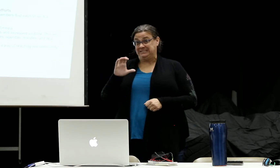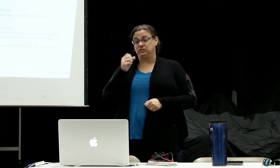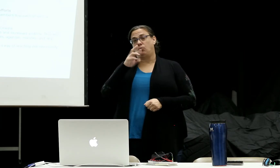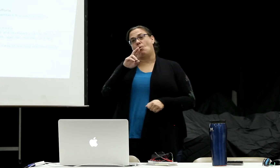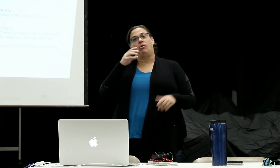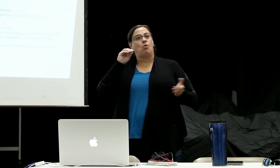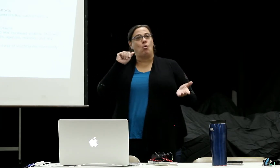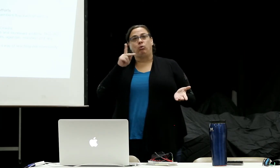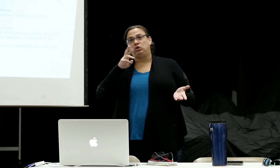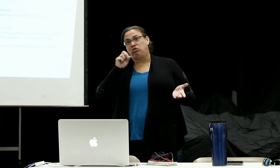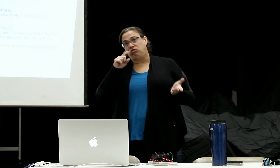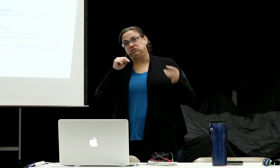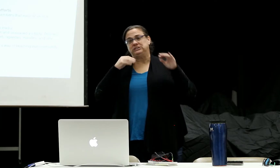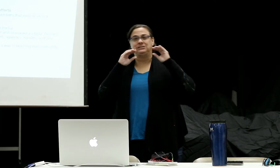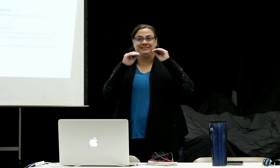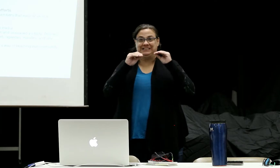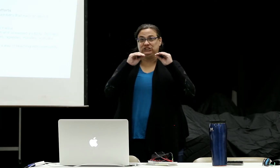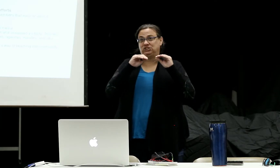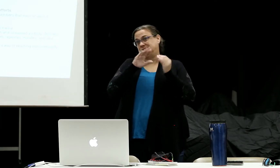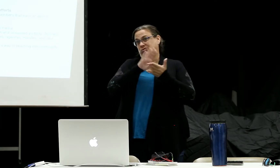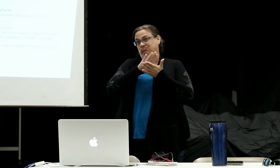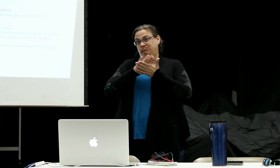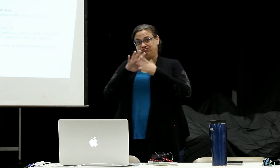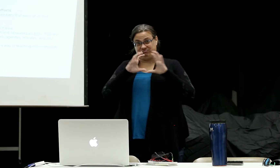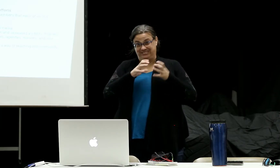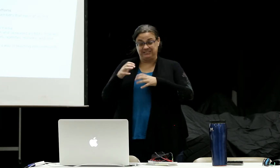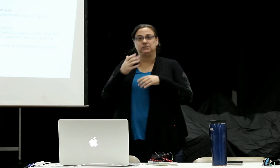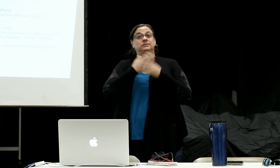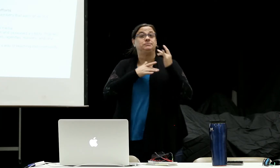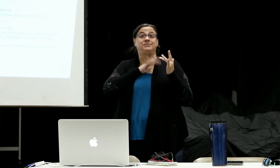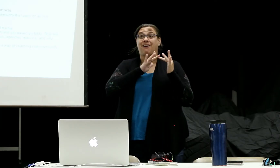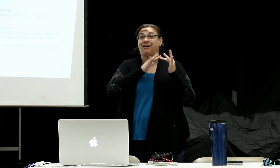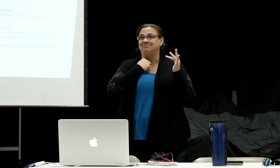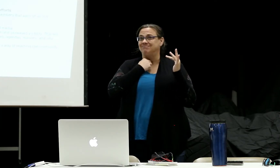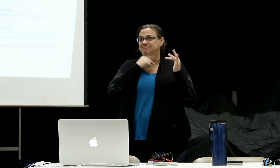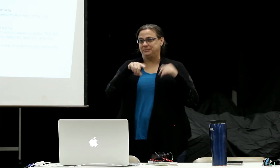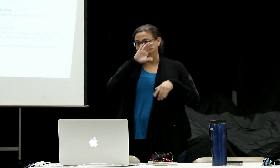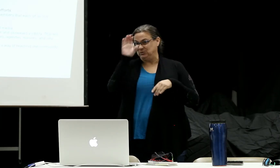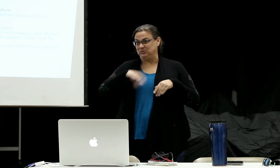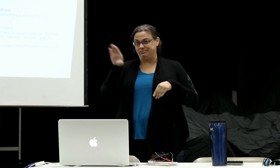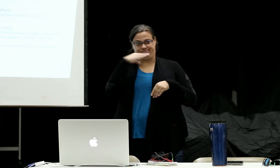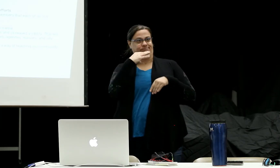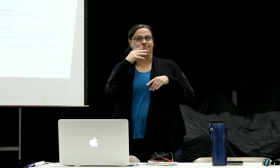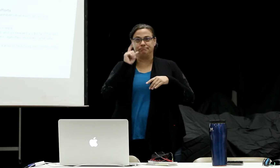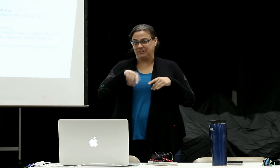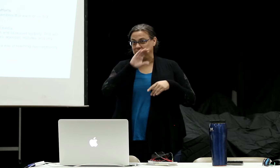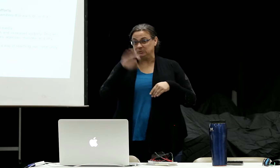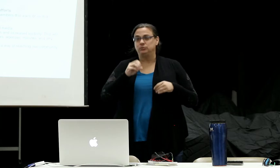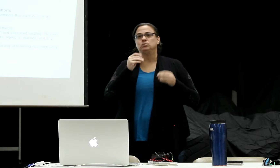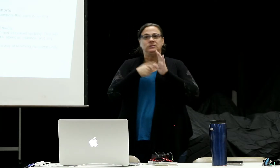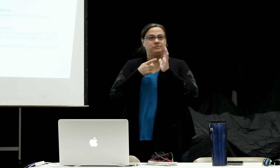at FCC, or I also teach in Oakhurst, so I work at the community colleges. The internet's not always